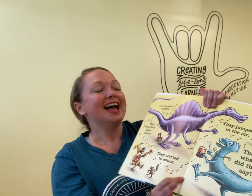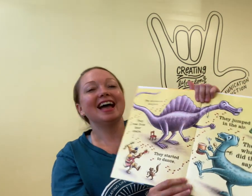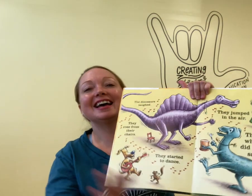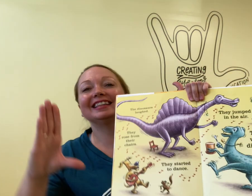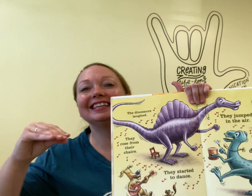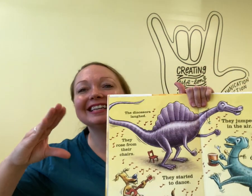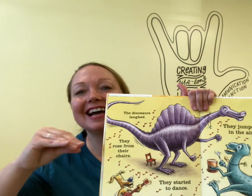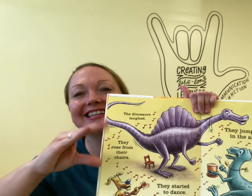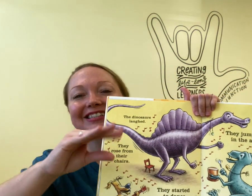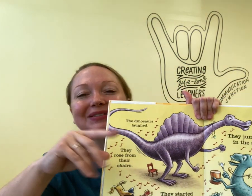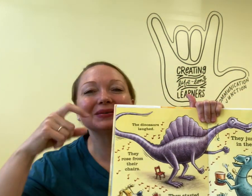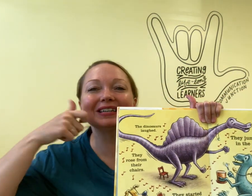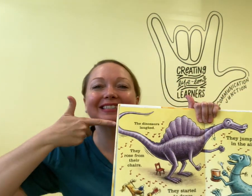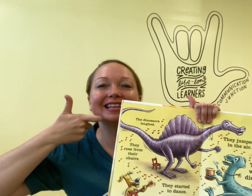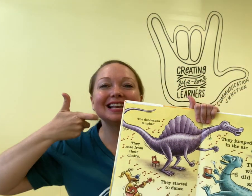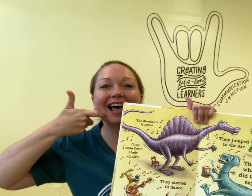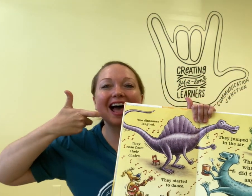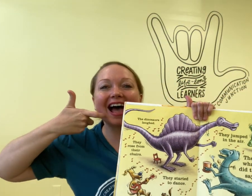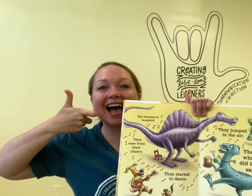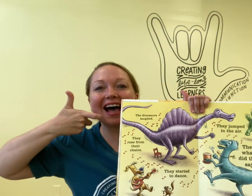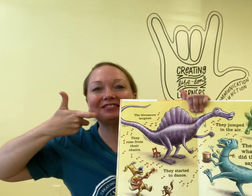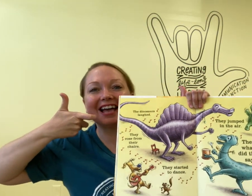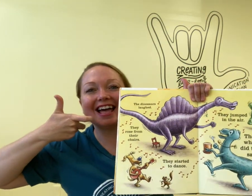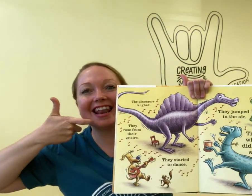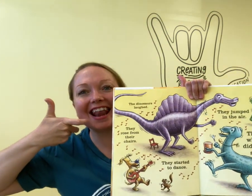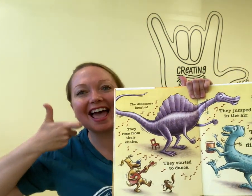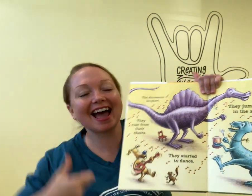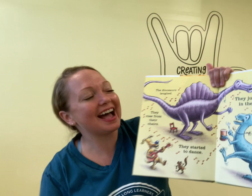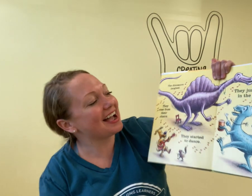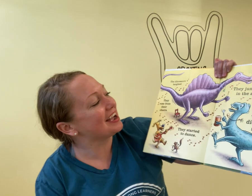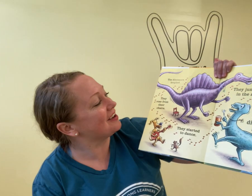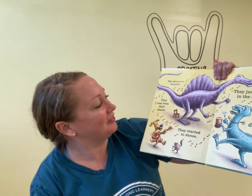And the dinosaurs laughed and laughed.